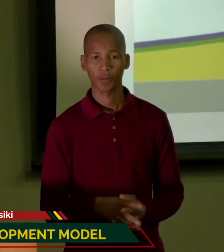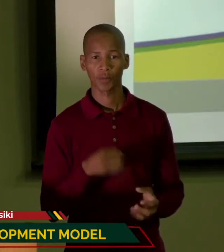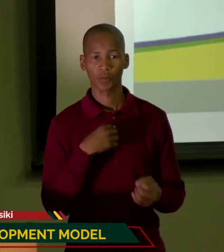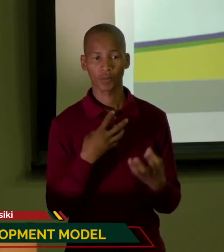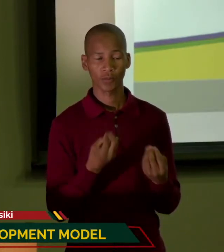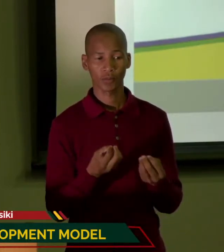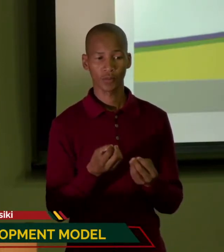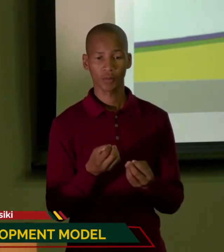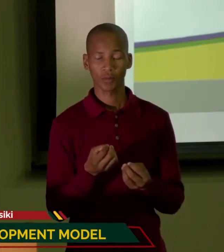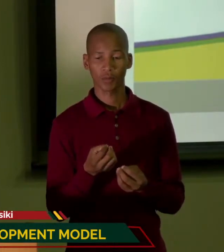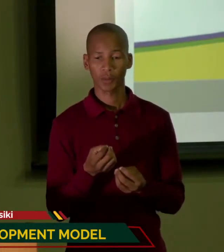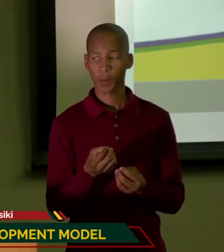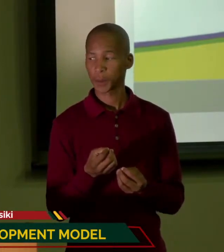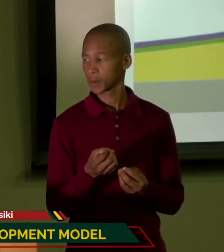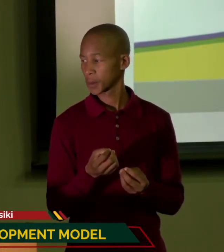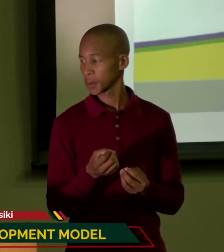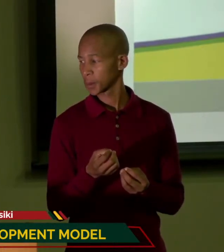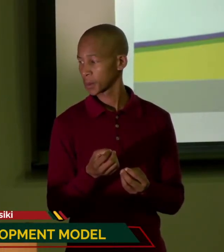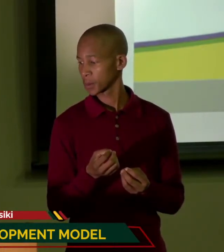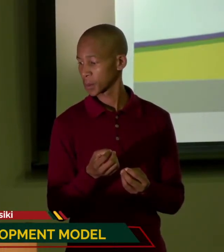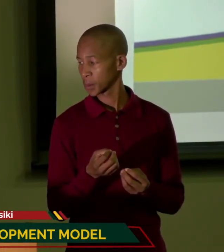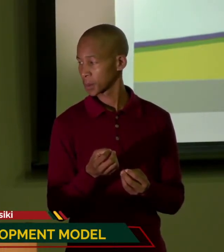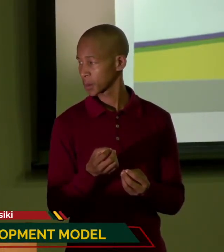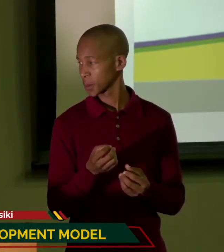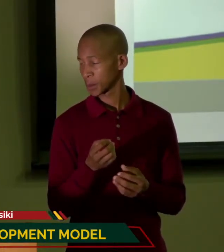the presentation outline.